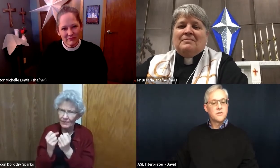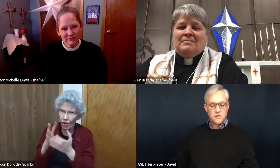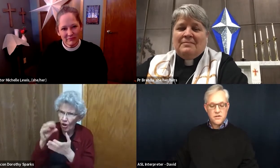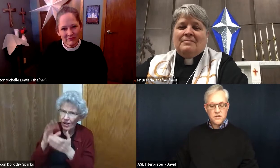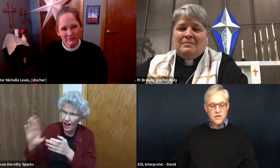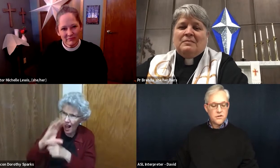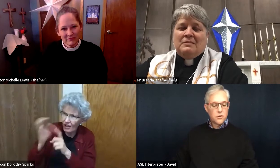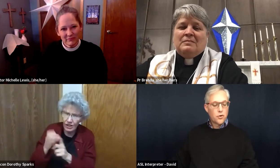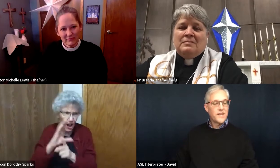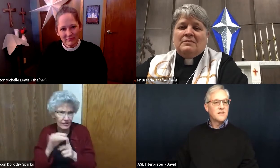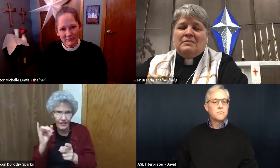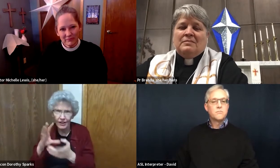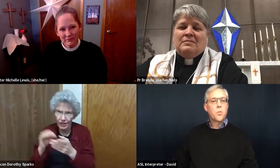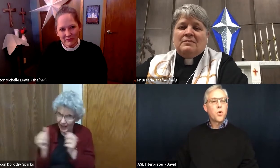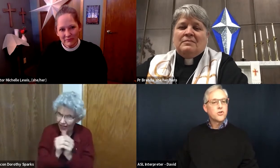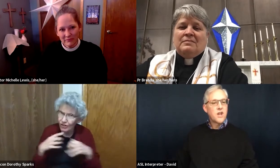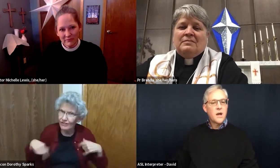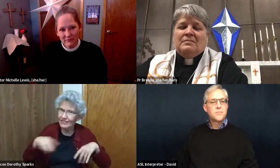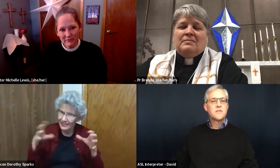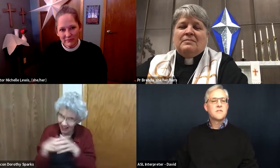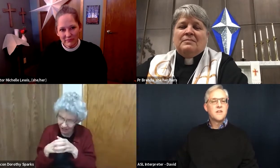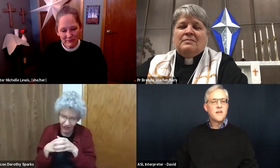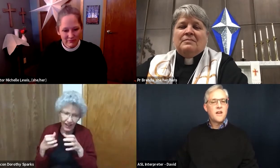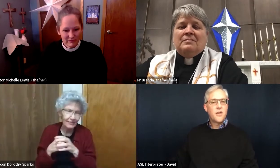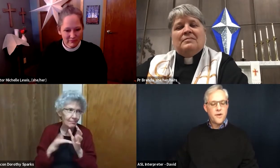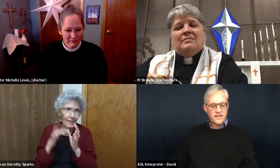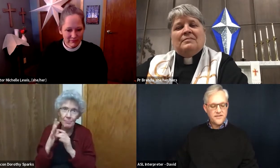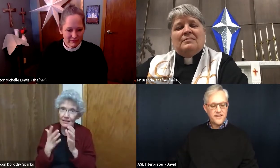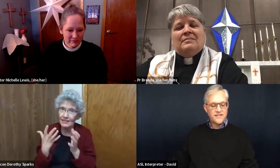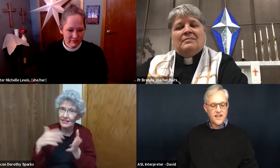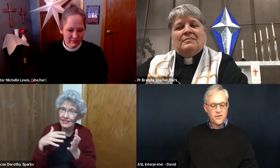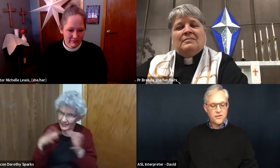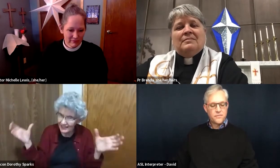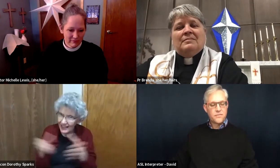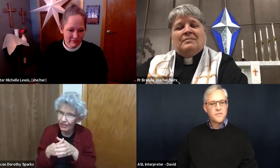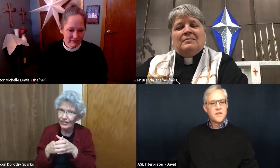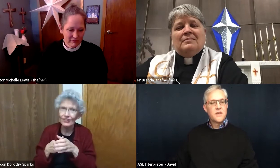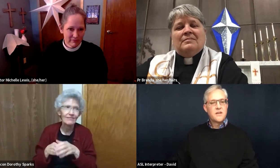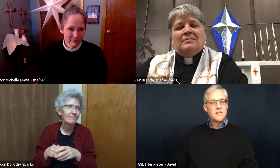cross-cultural learning workshops and other activities together,